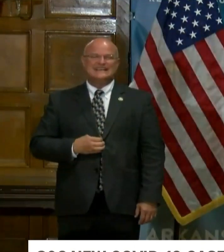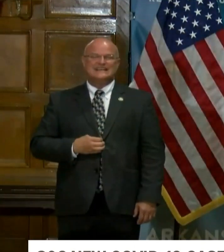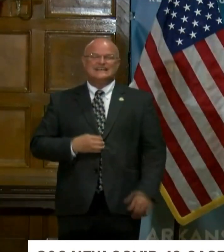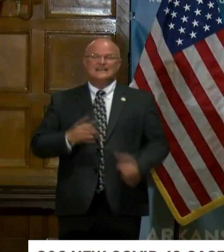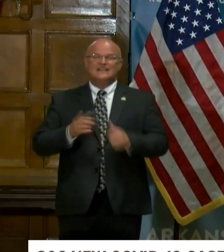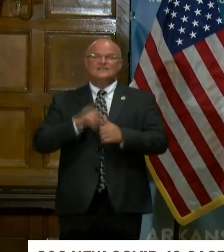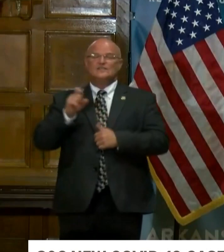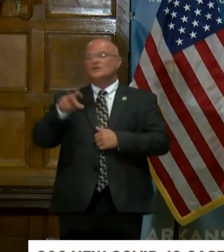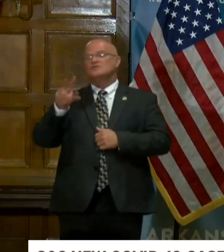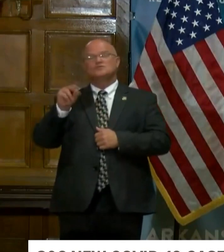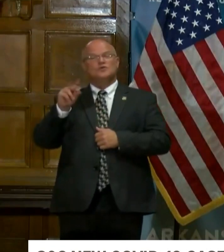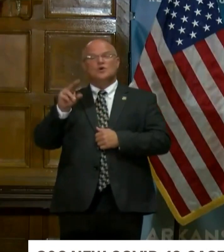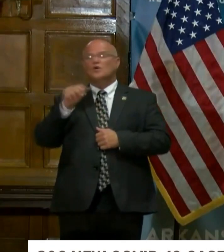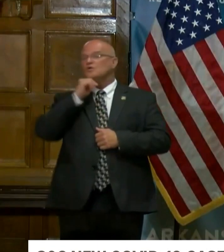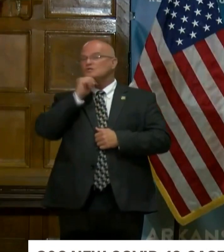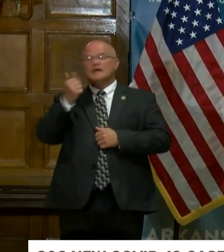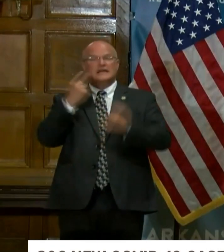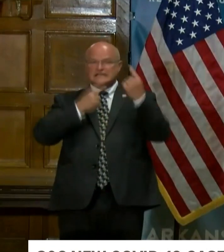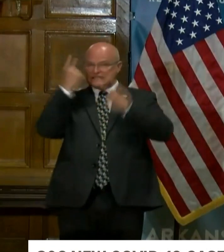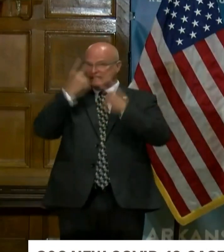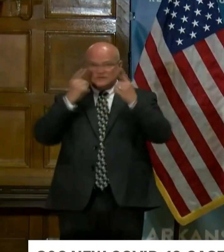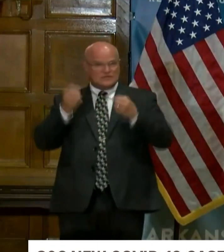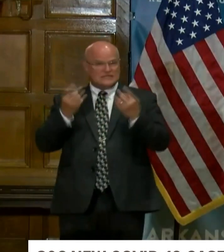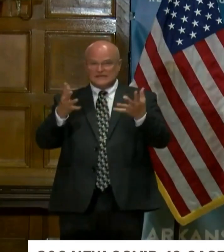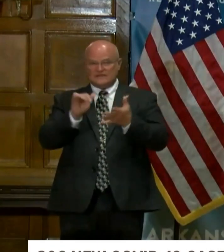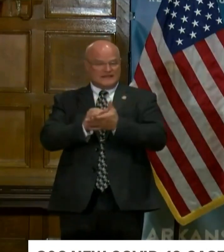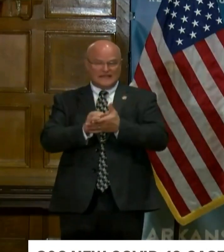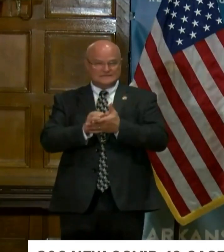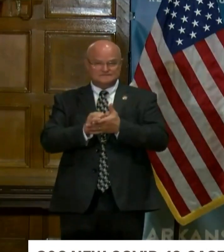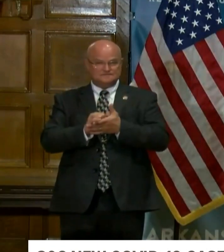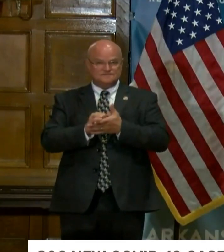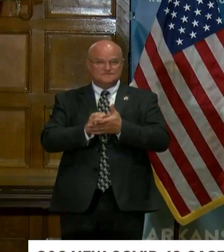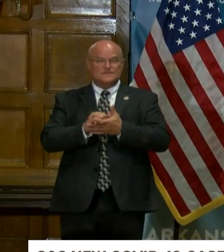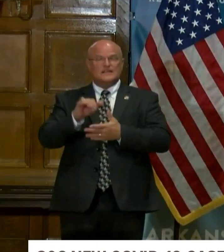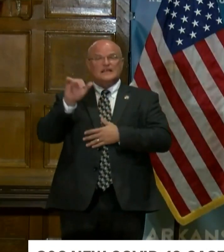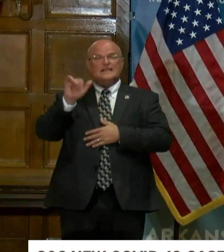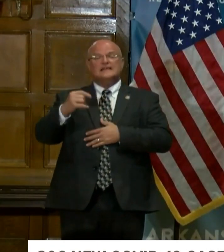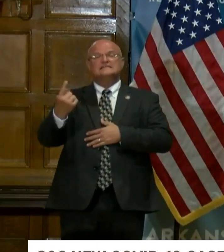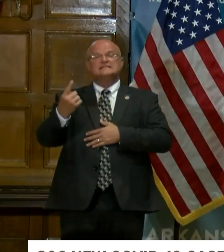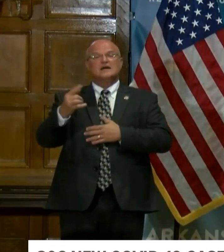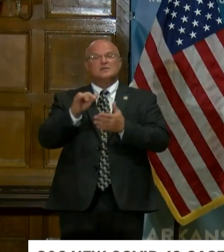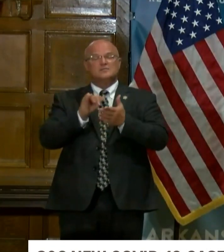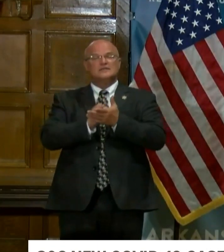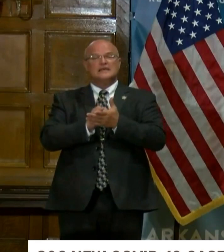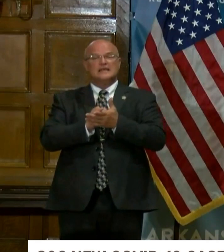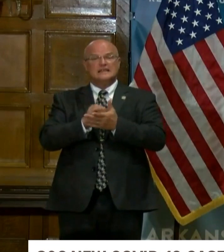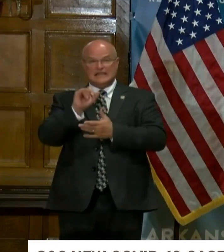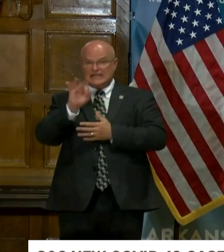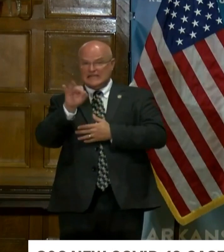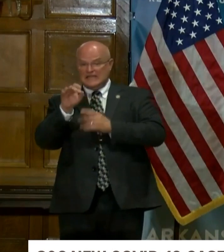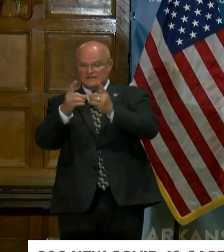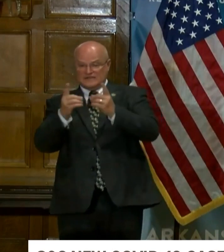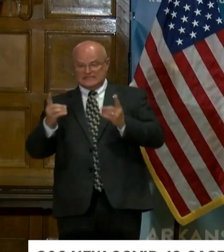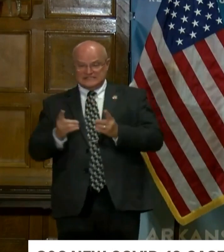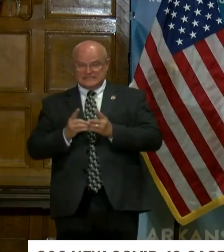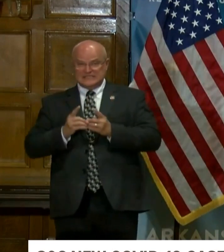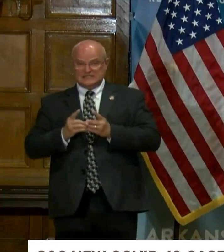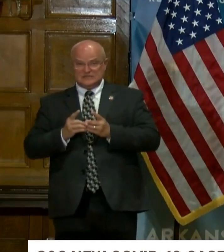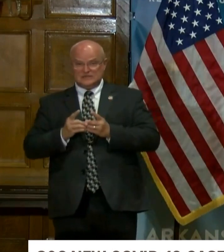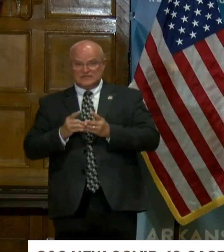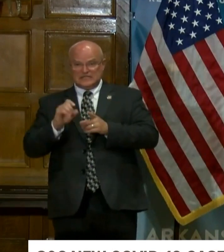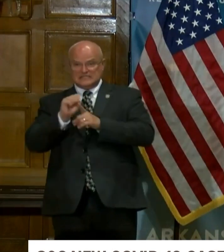To the first question, no, there has not been any consideration given to that. That is something that if a district